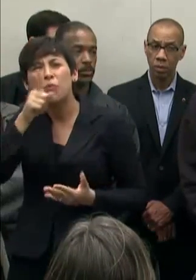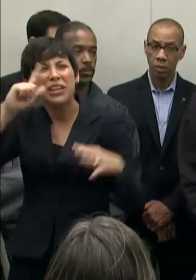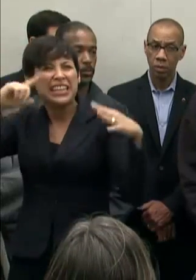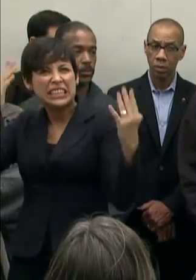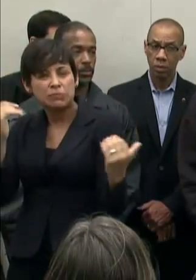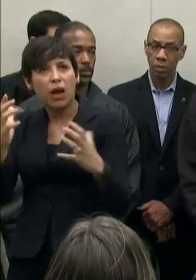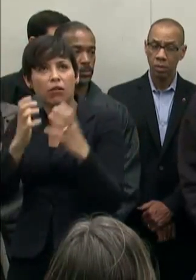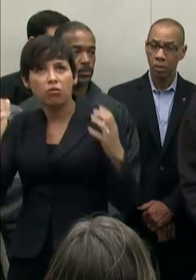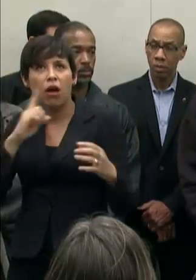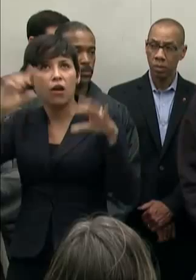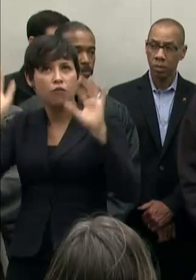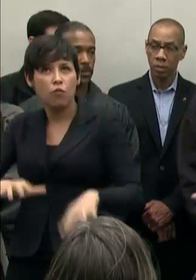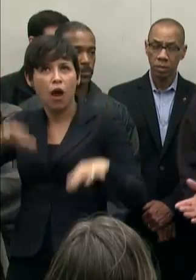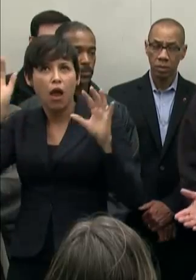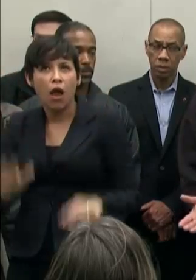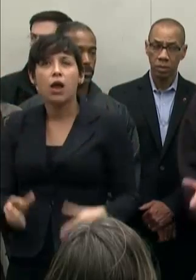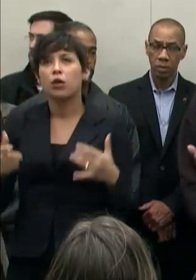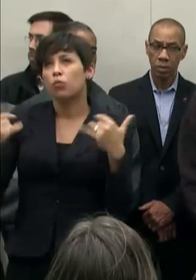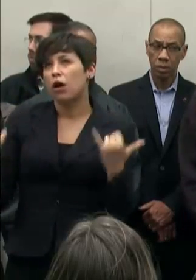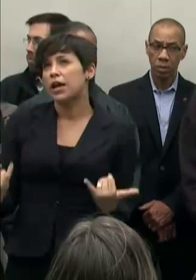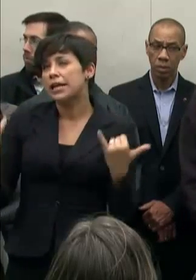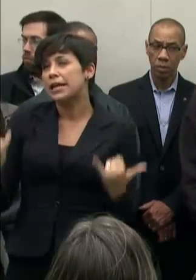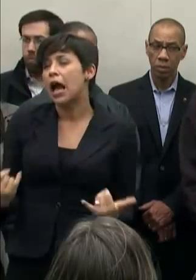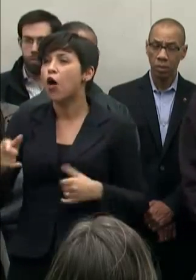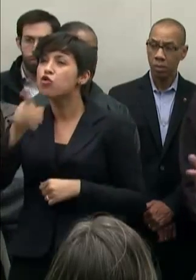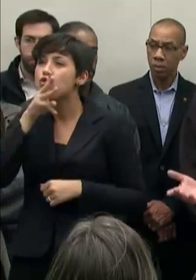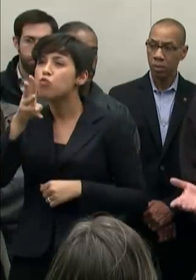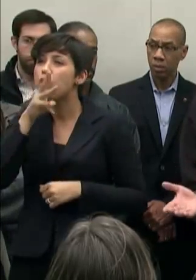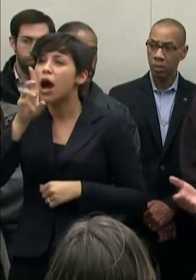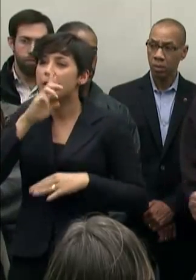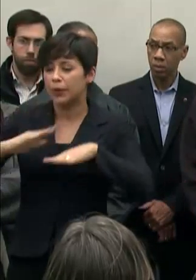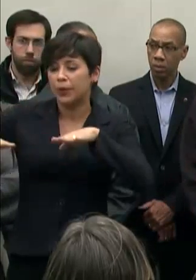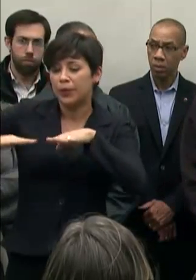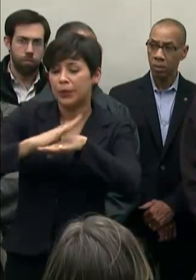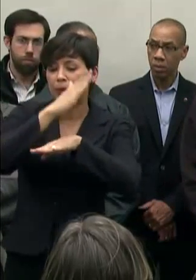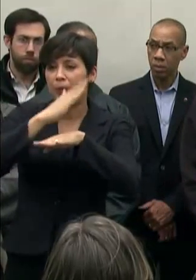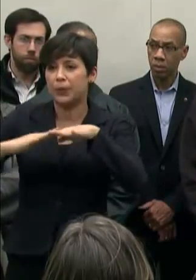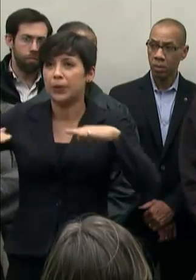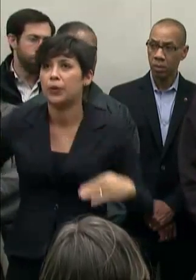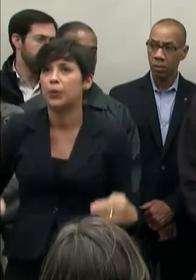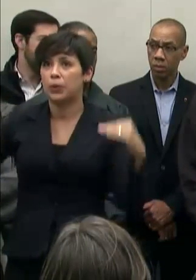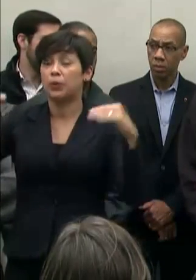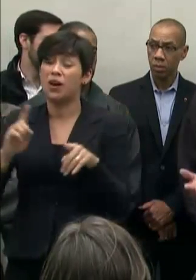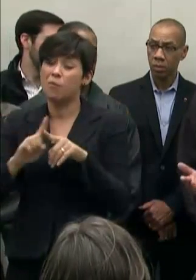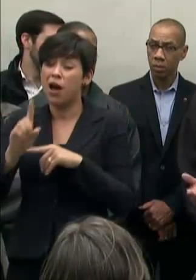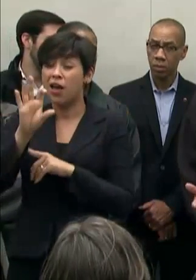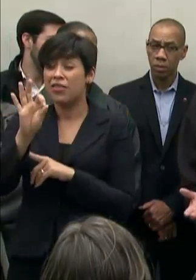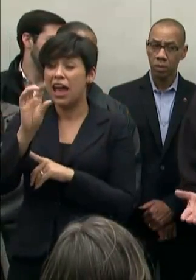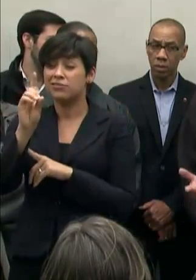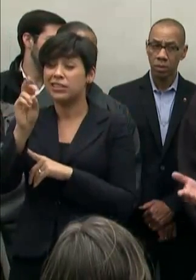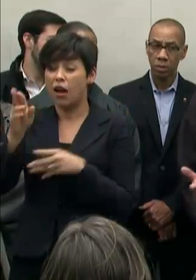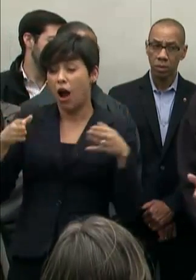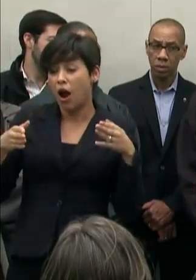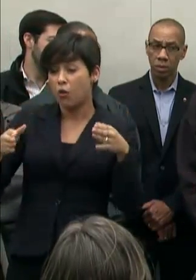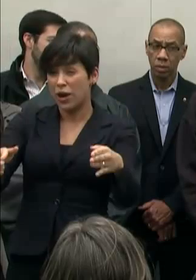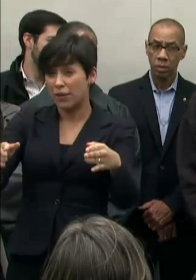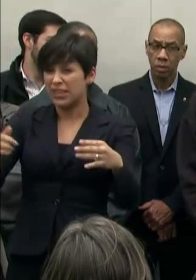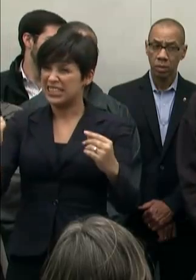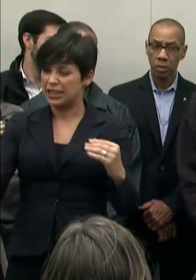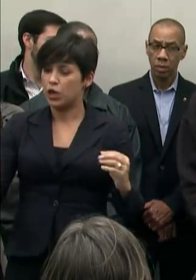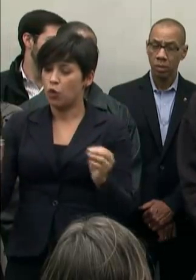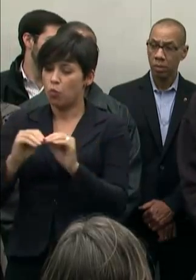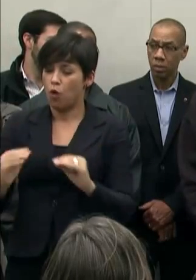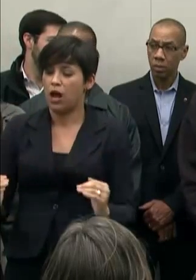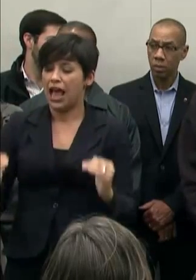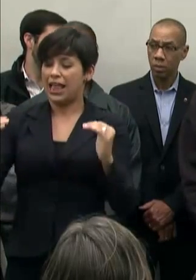much rain. This time it's from the water coming up, but something like the FDR is elevated, but it may not be